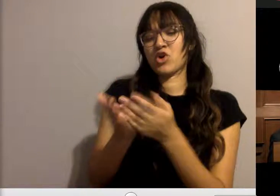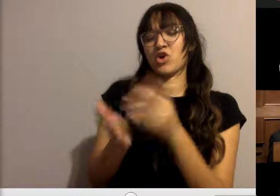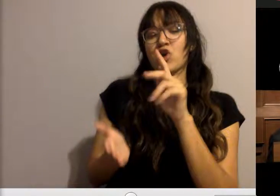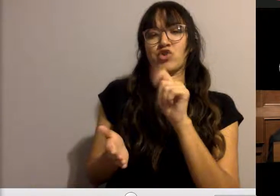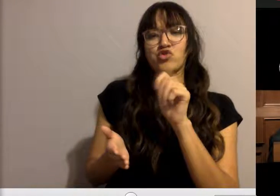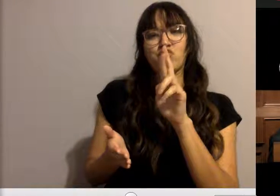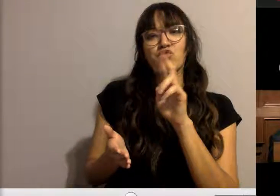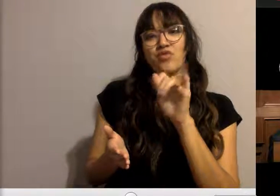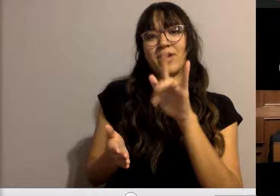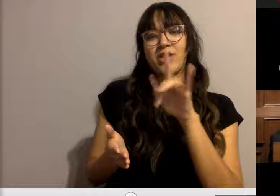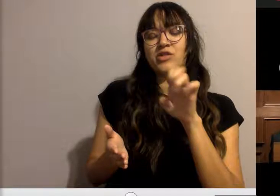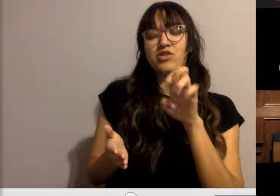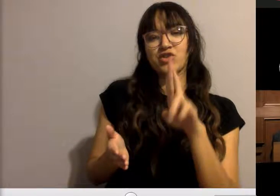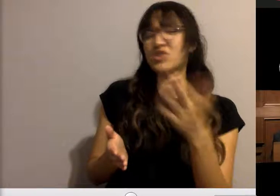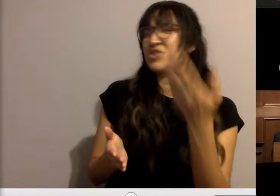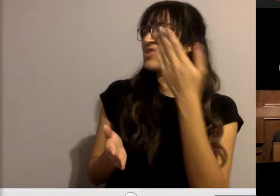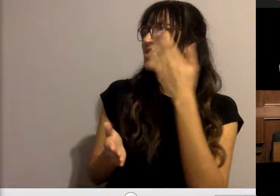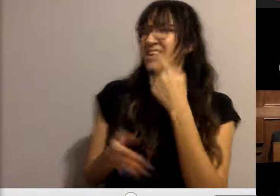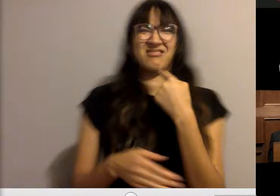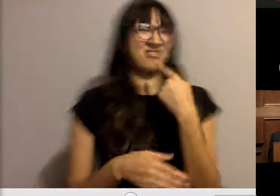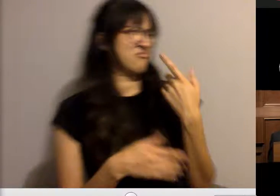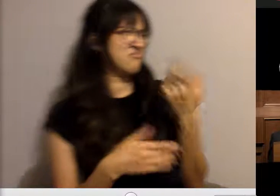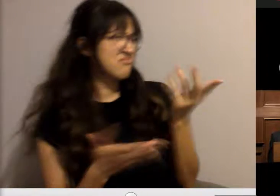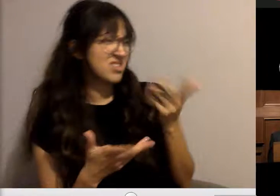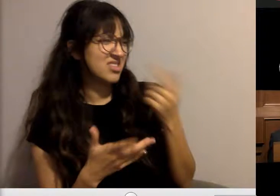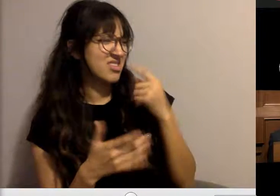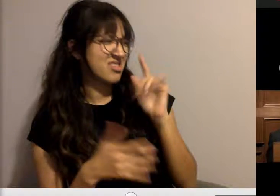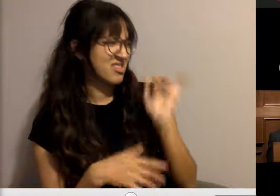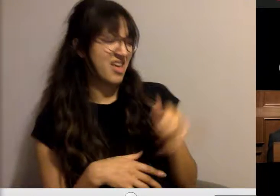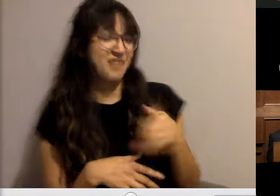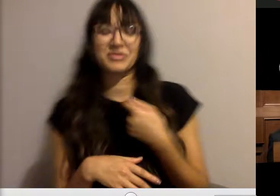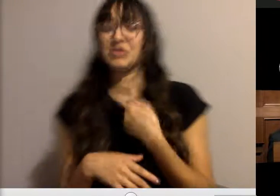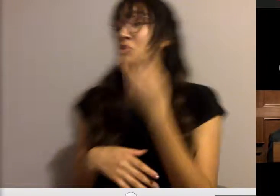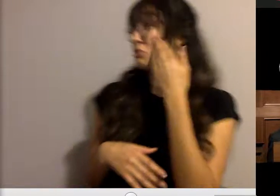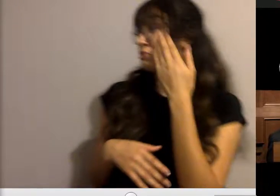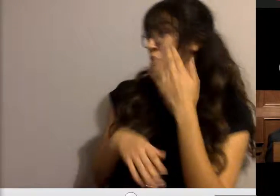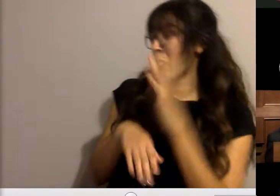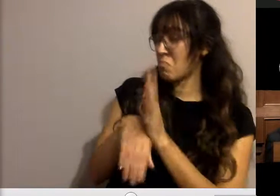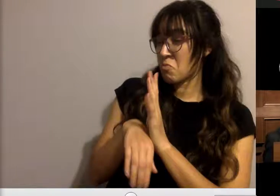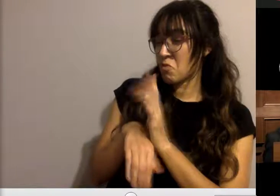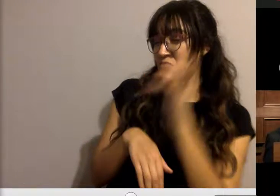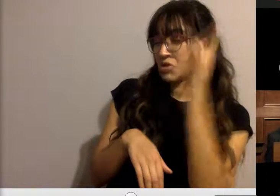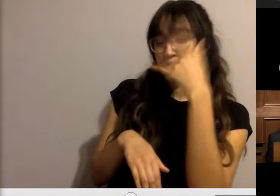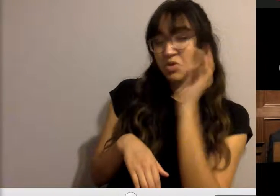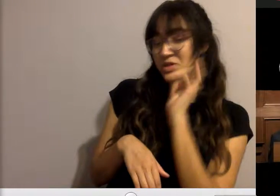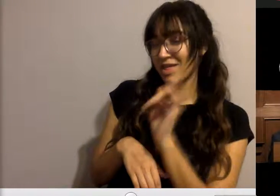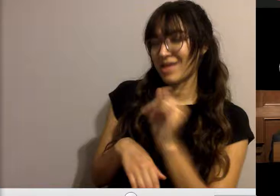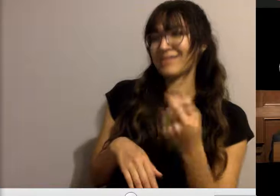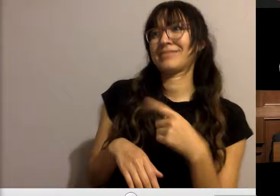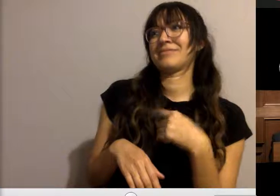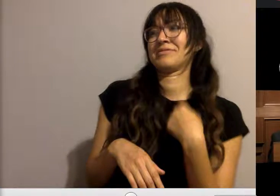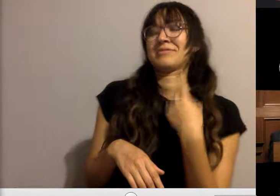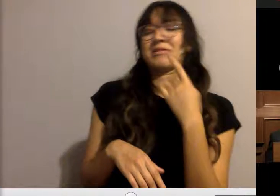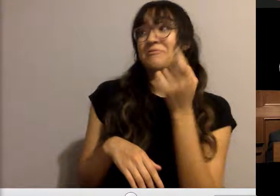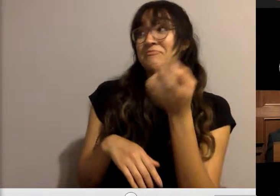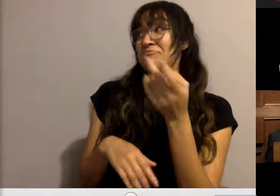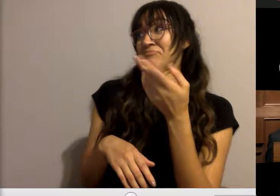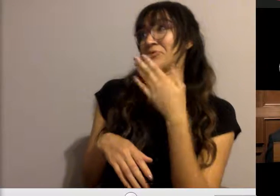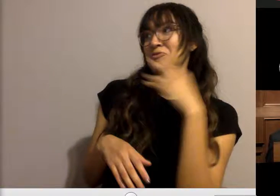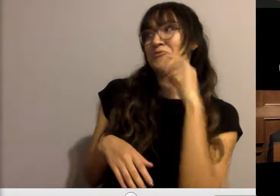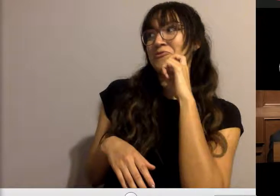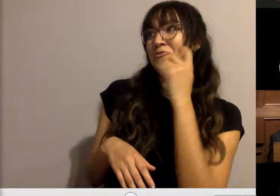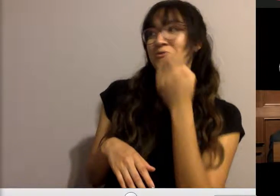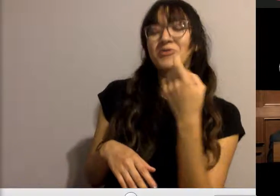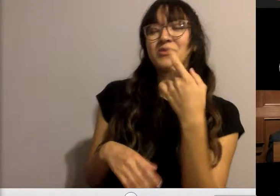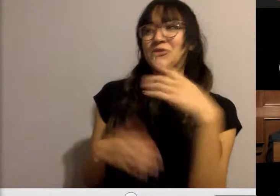you know, like a movie trailer? I said, yeah, sure. I've never heard of one for a book, though. He says, oh, it's all the new rage. Like, really? I've never seen one.